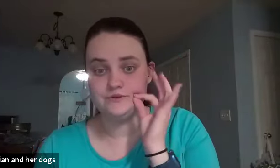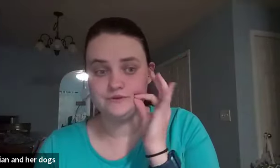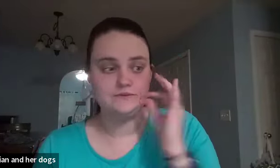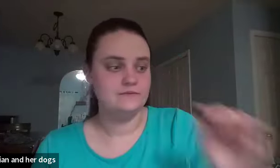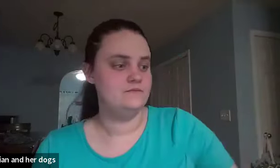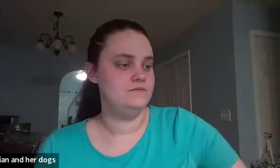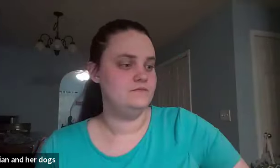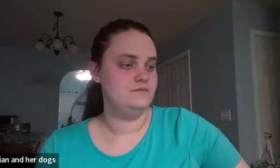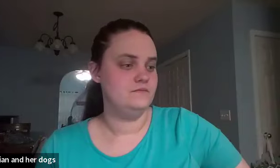Fruit.